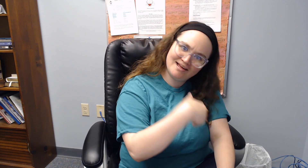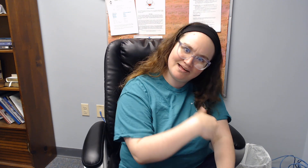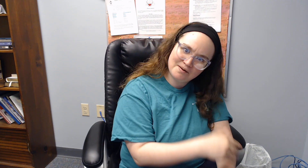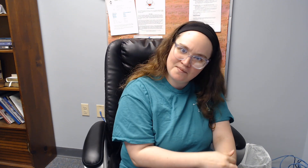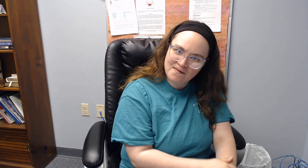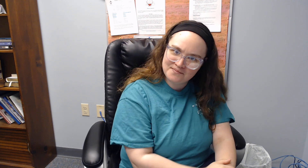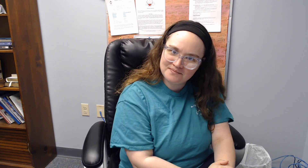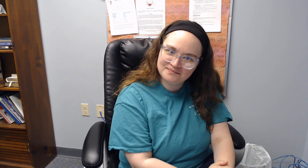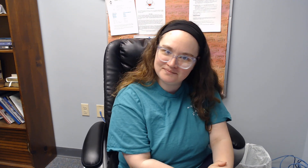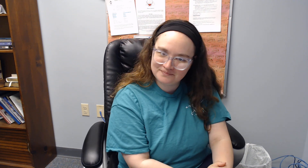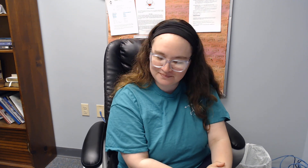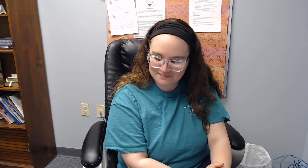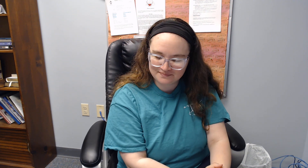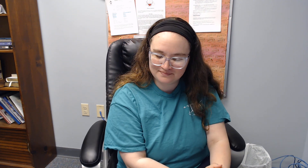Come on.